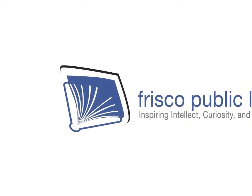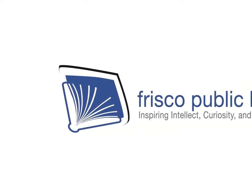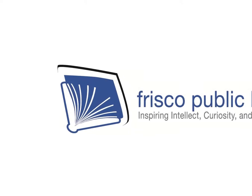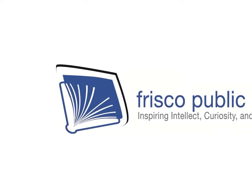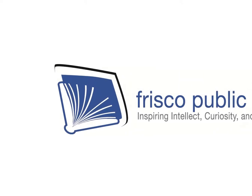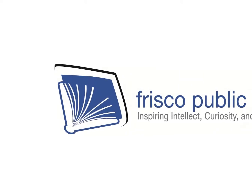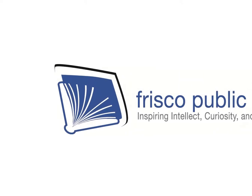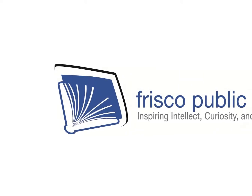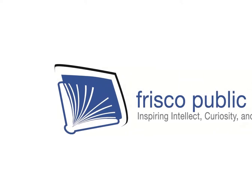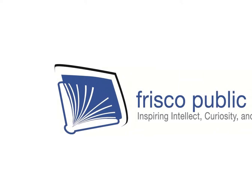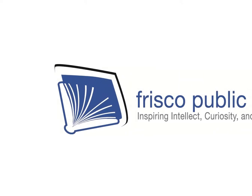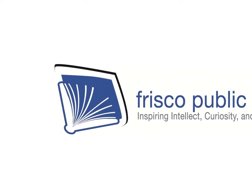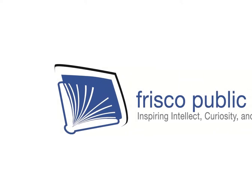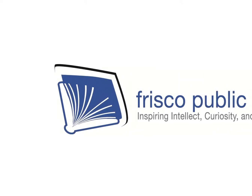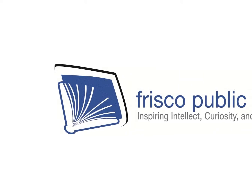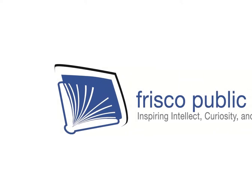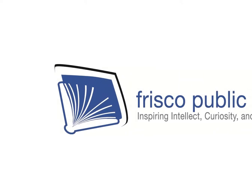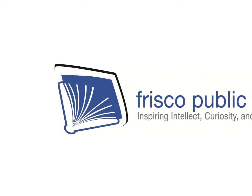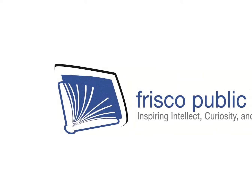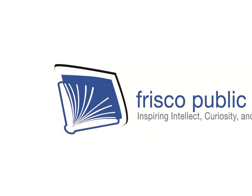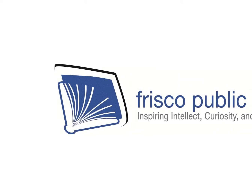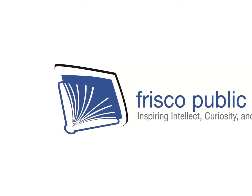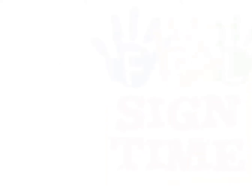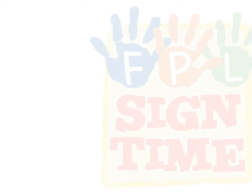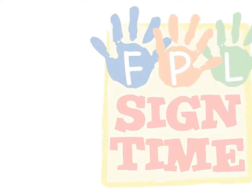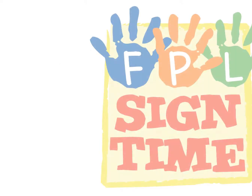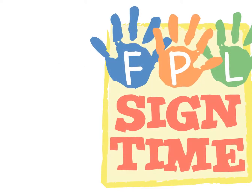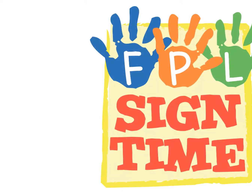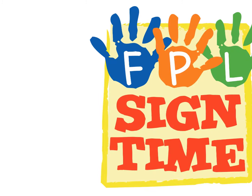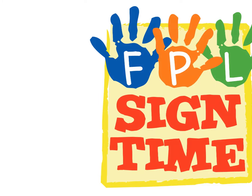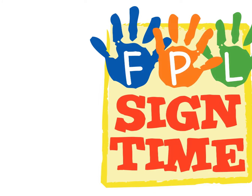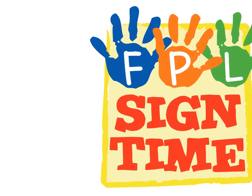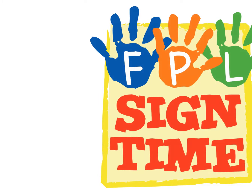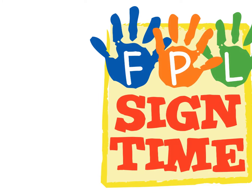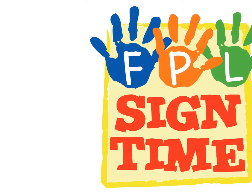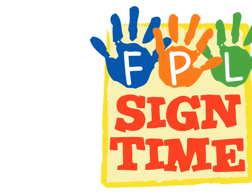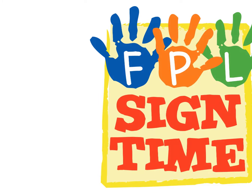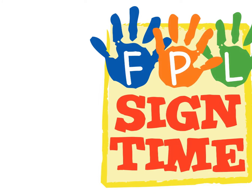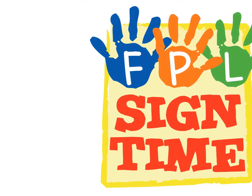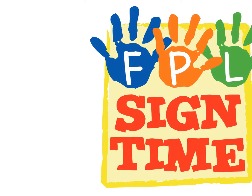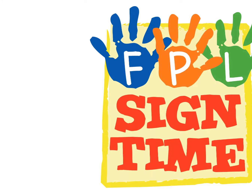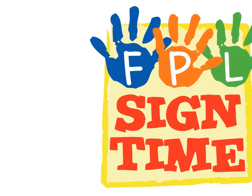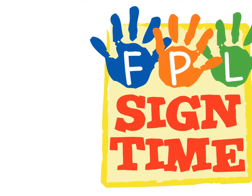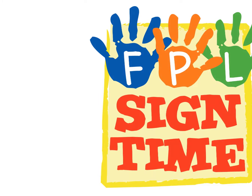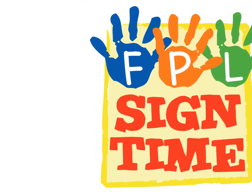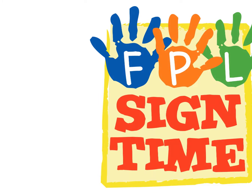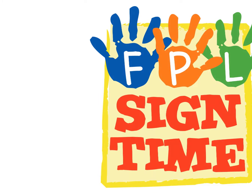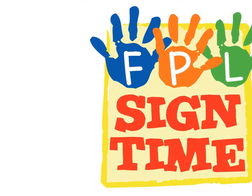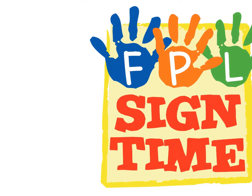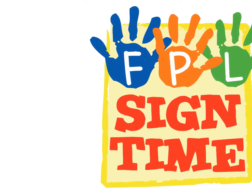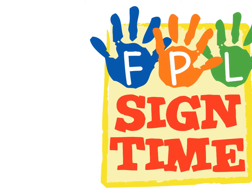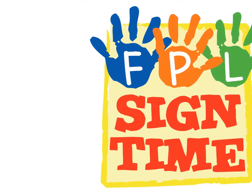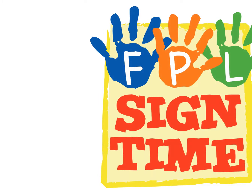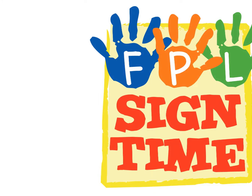Mexico Public Library presents FPL Sign Time.